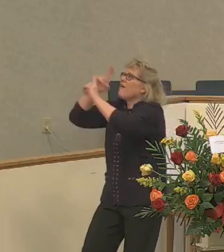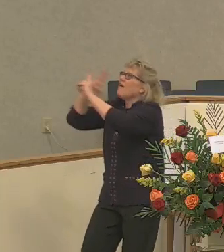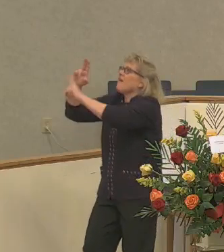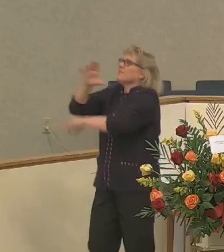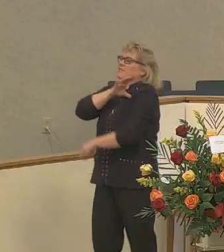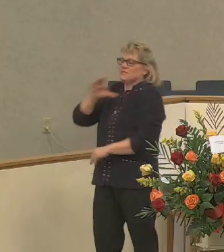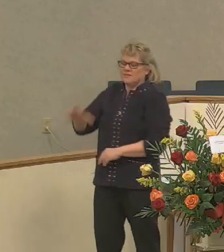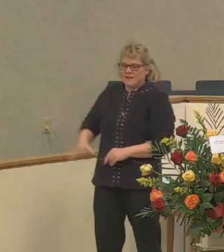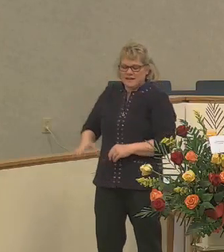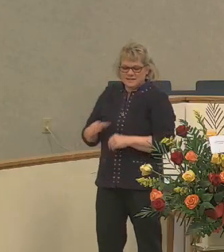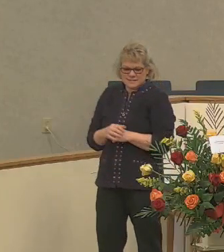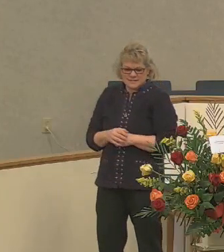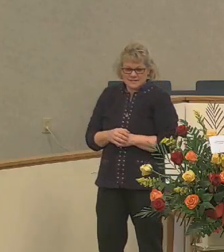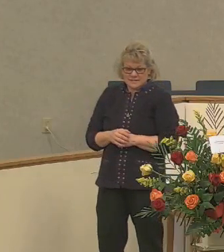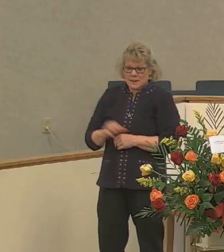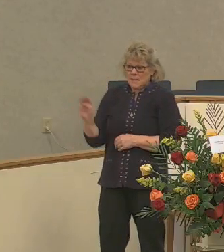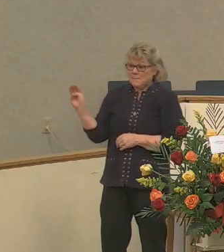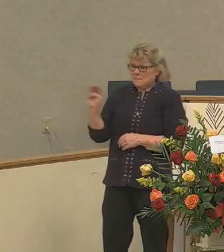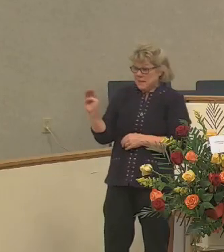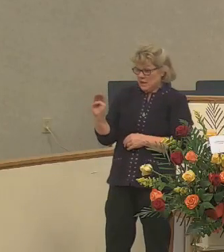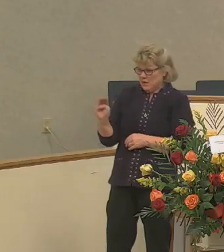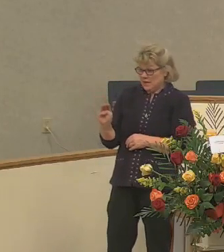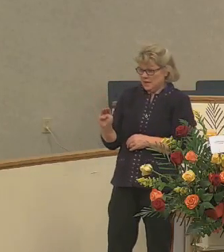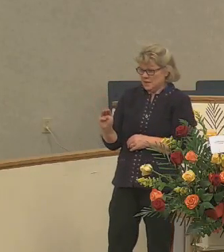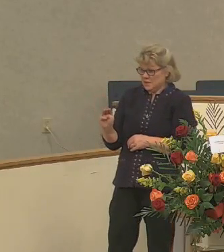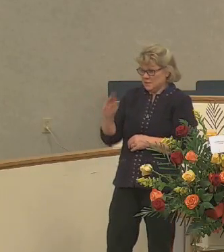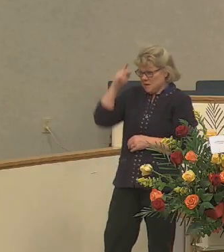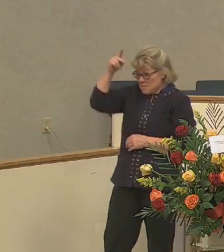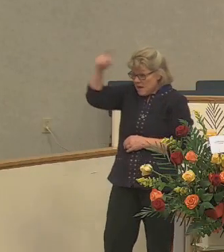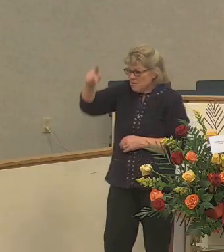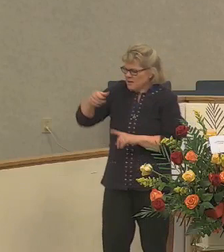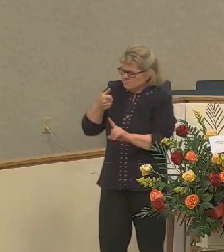Christ. Marion impacted.